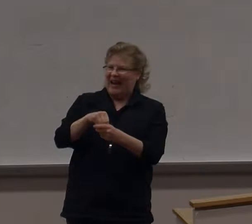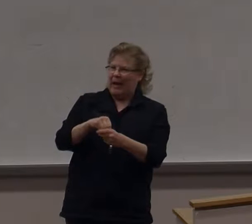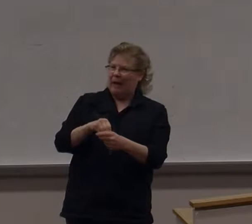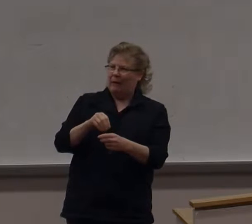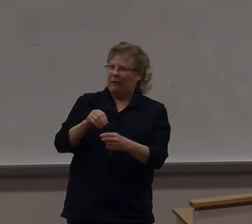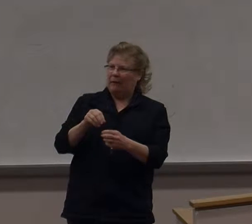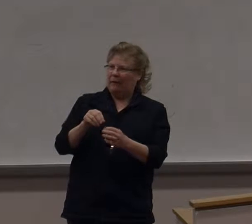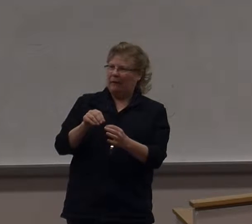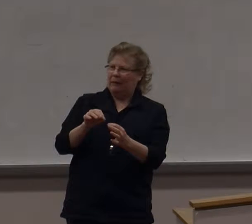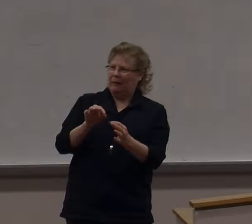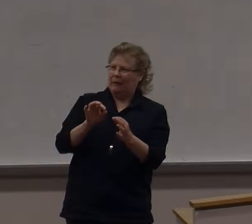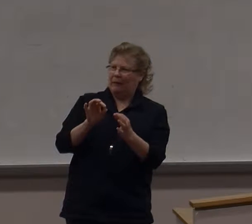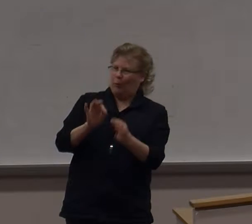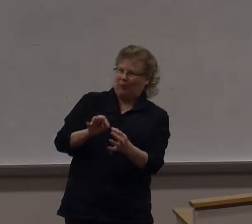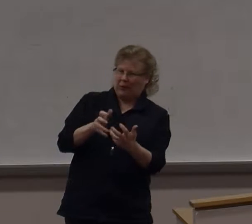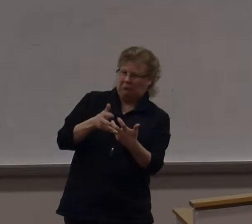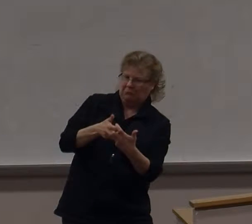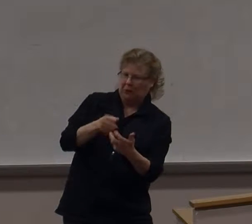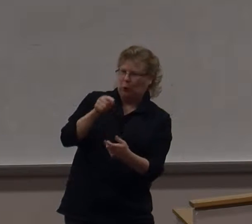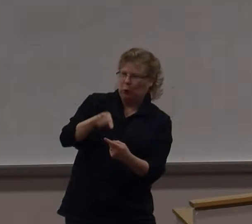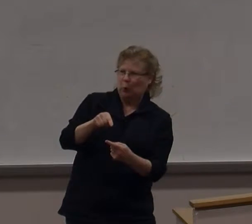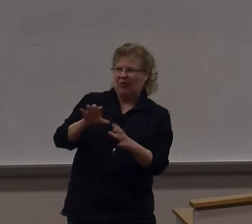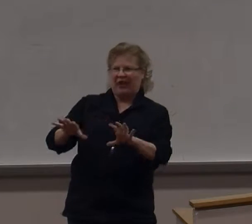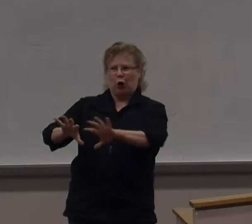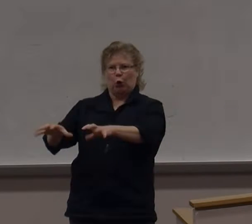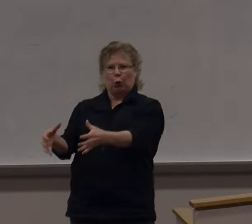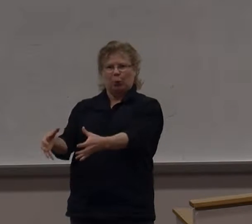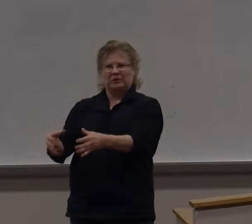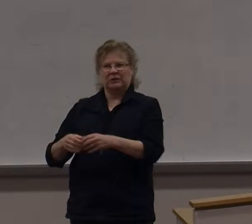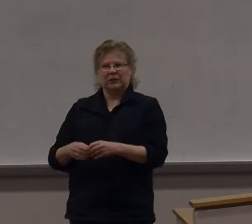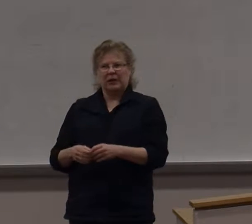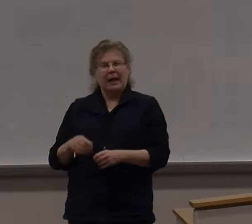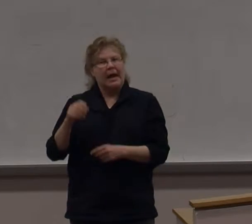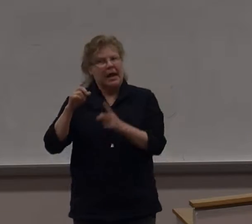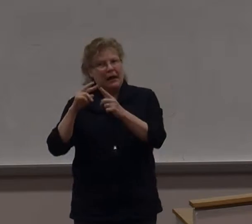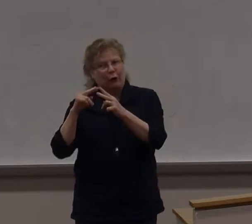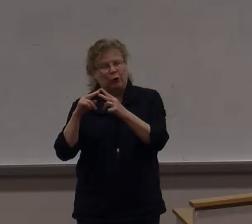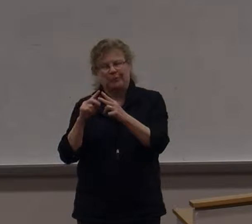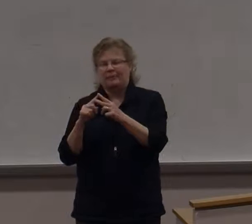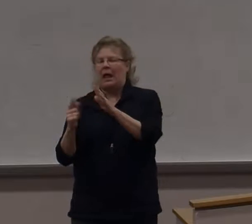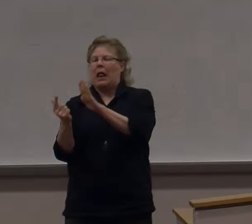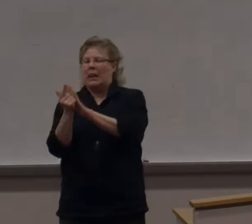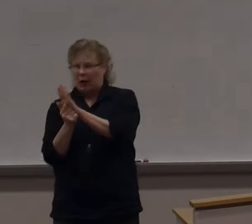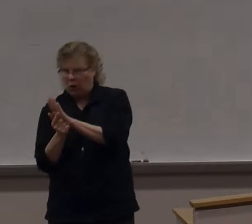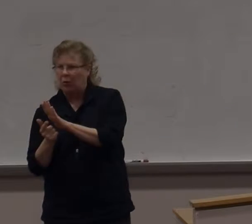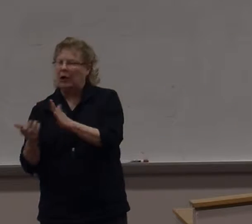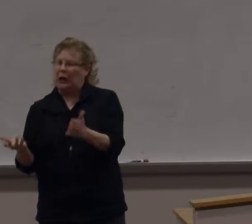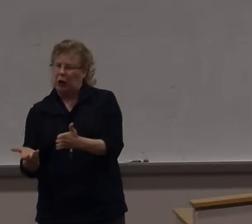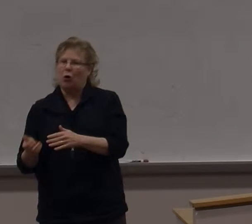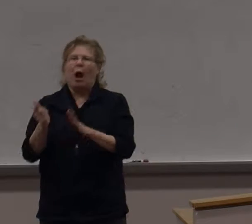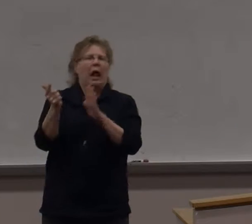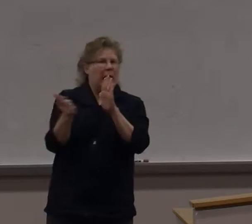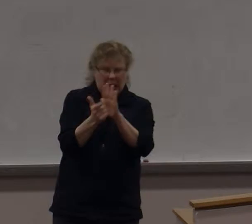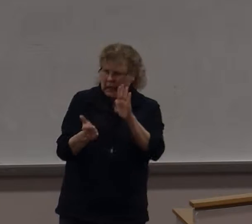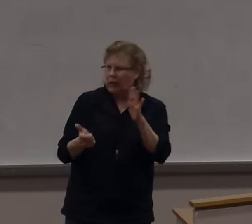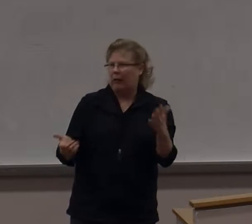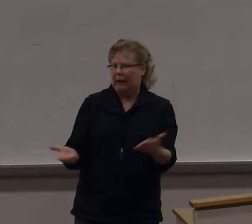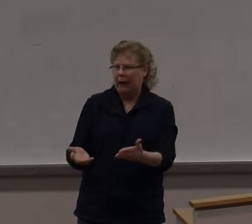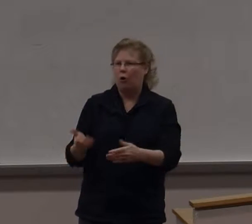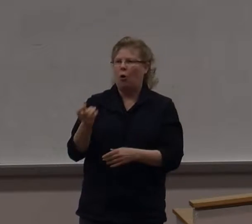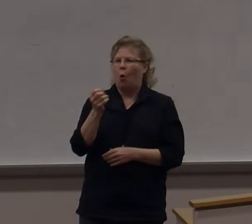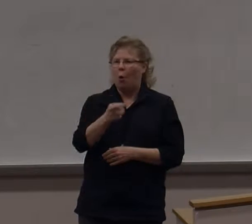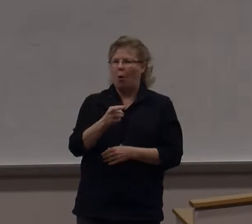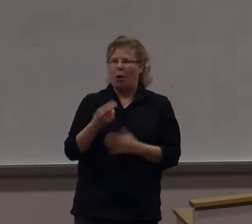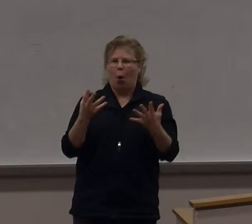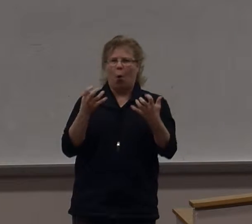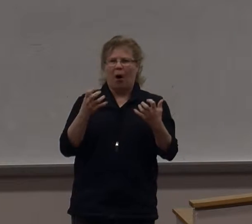here to stay or bent on returning home. This he continued. In fact, most immigrants live in families with a blend